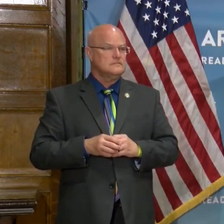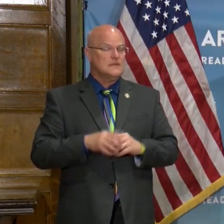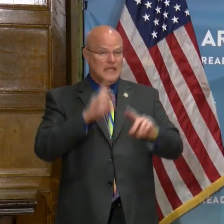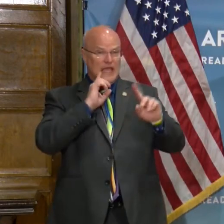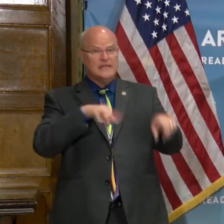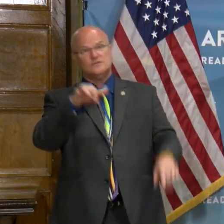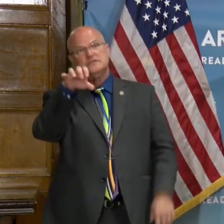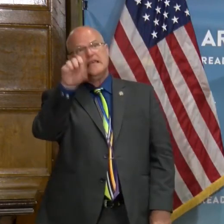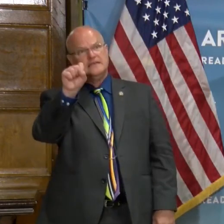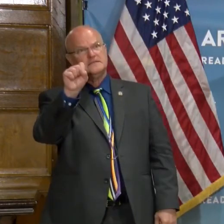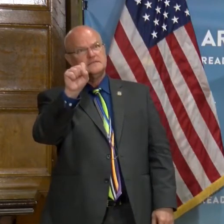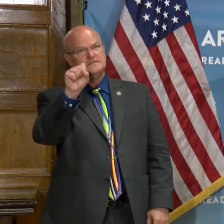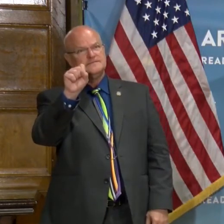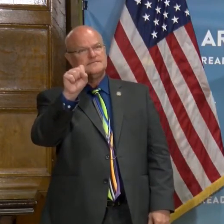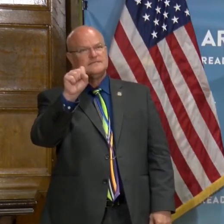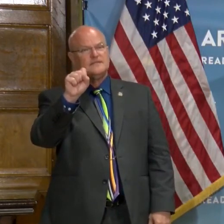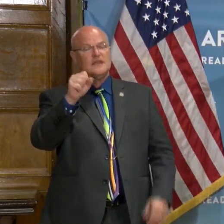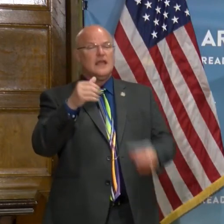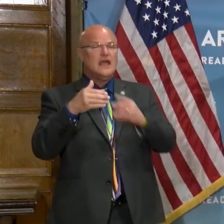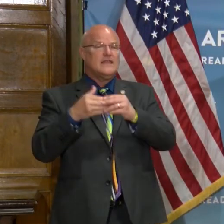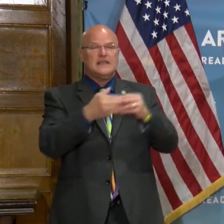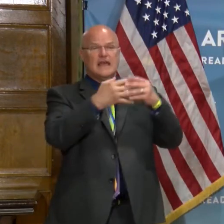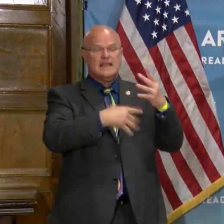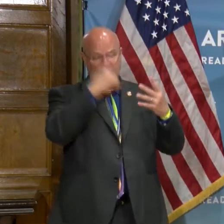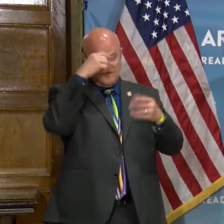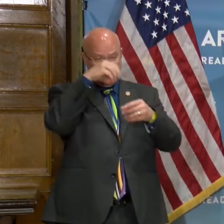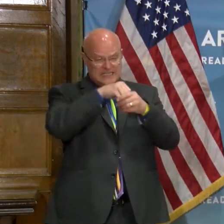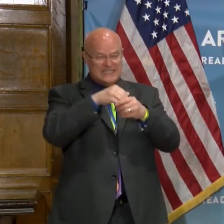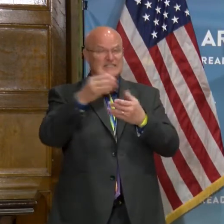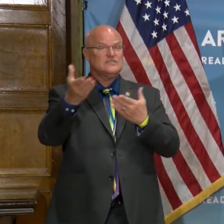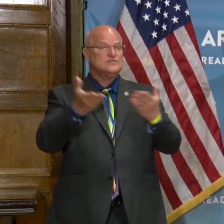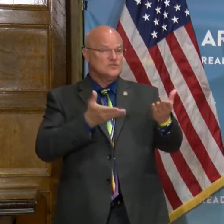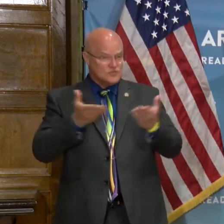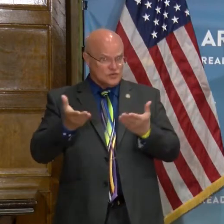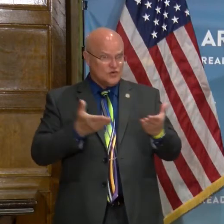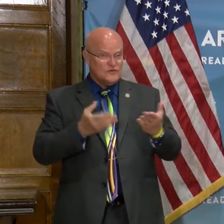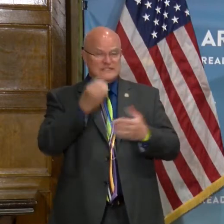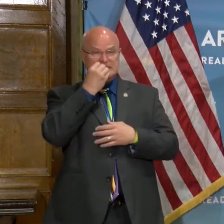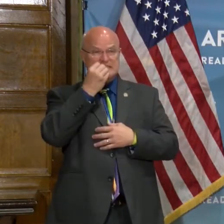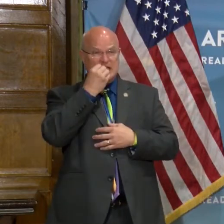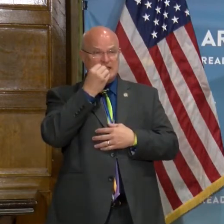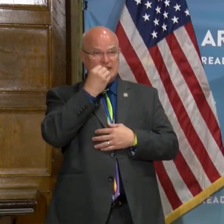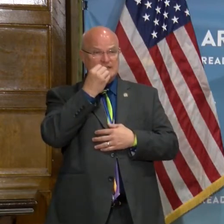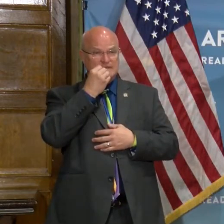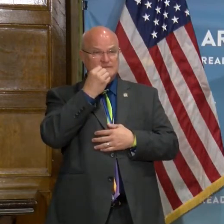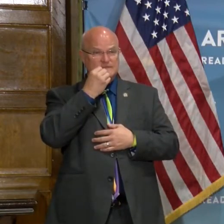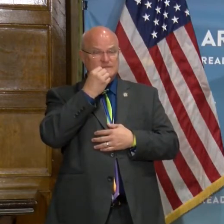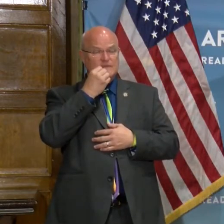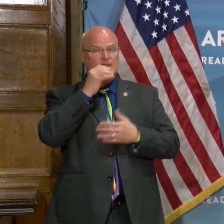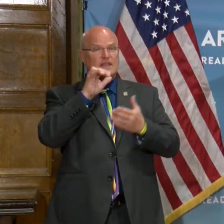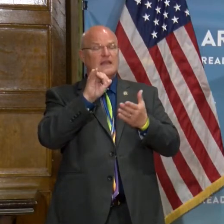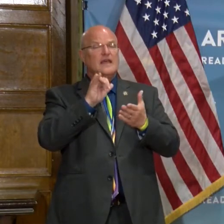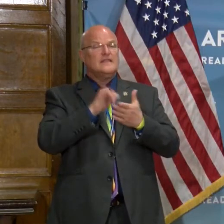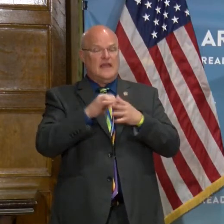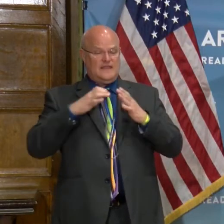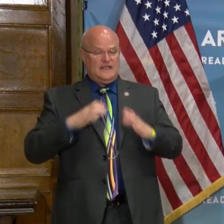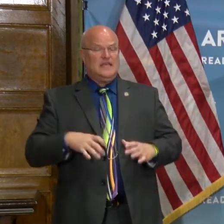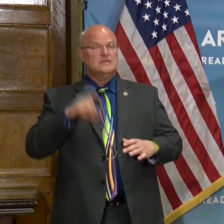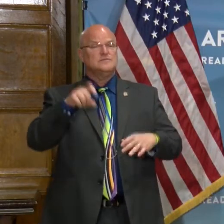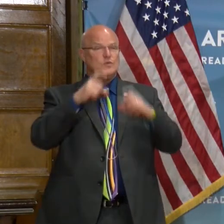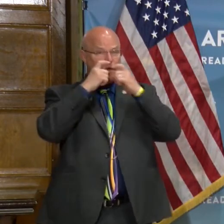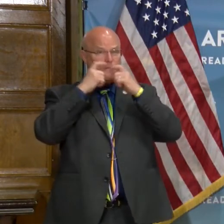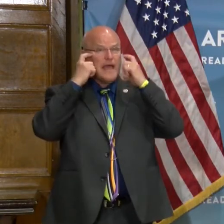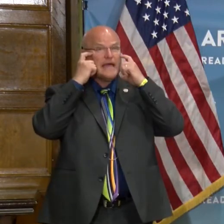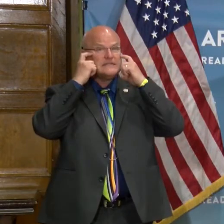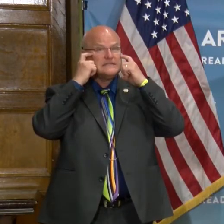The answer is yes. The guidelines for in-service dining, that the customer should wear